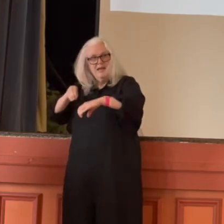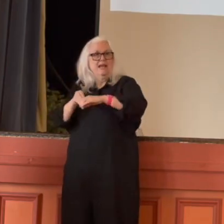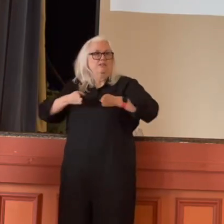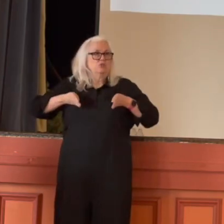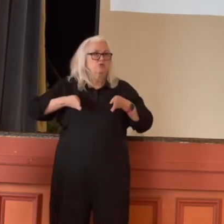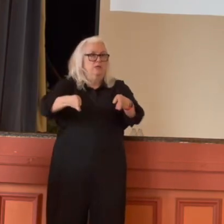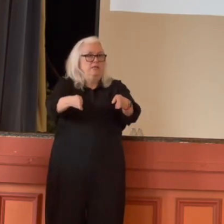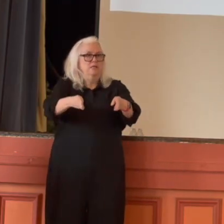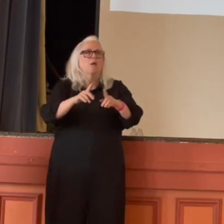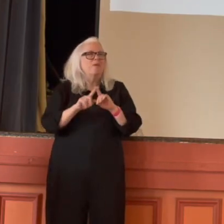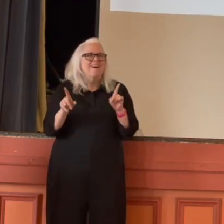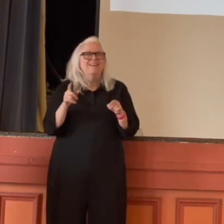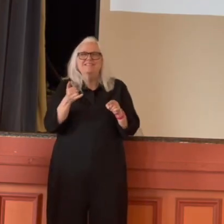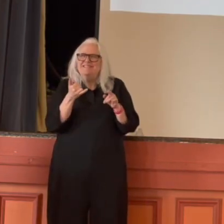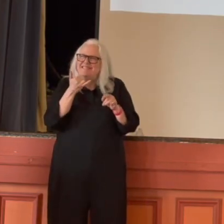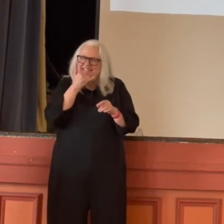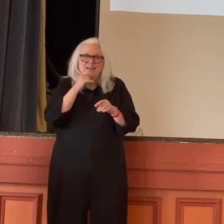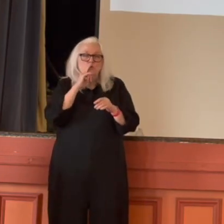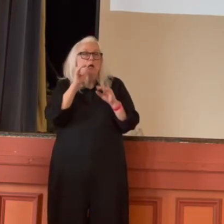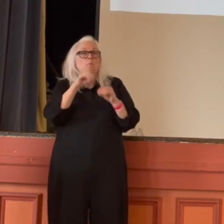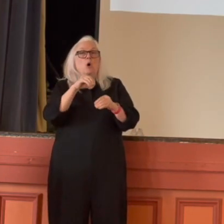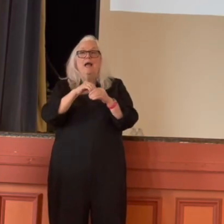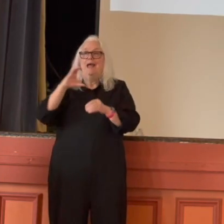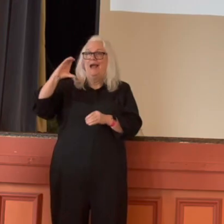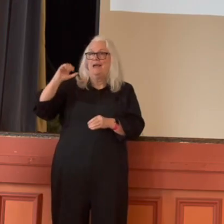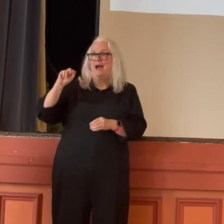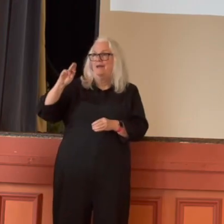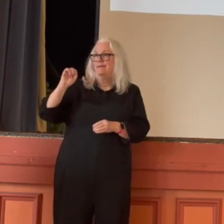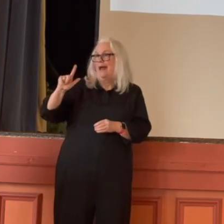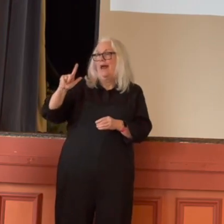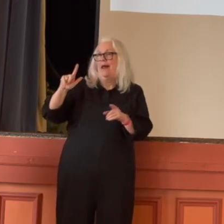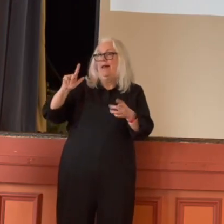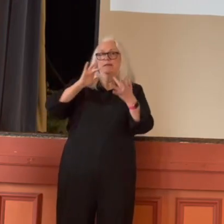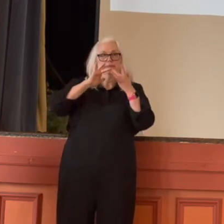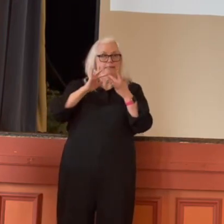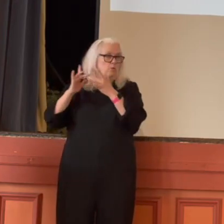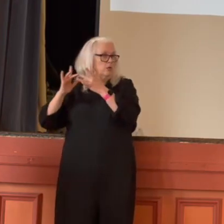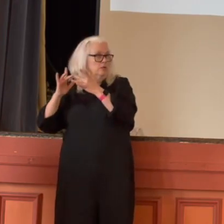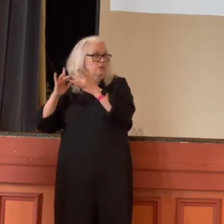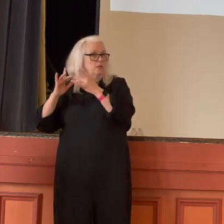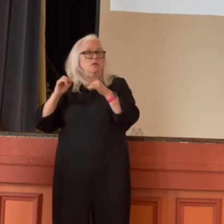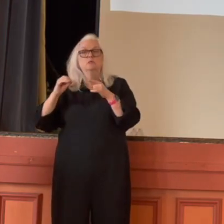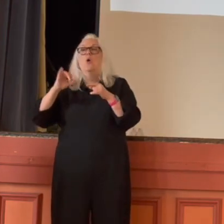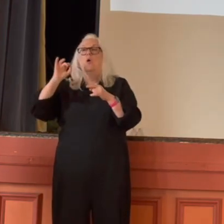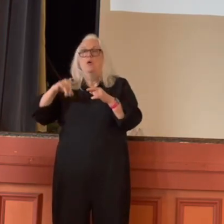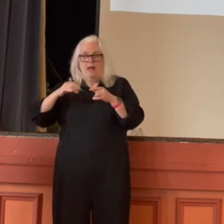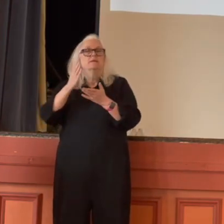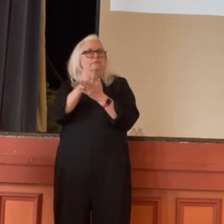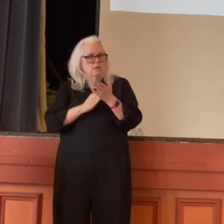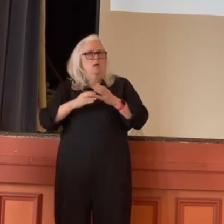downtown Buffalo. And so it took it from some areas of the city, but then put it into other areas of the city.